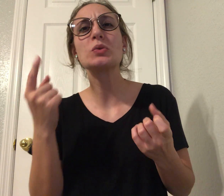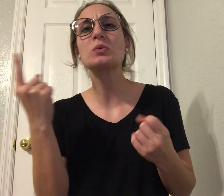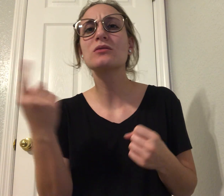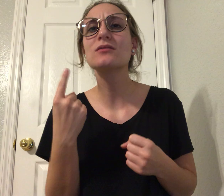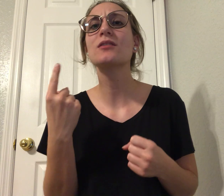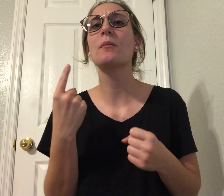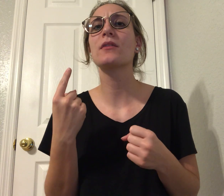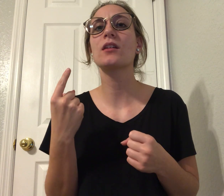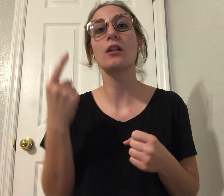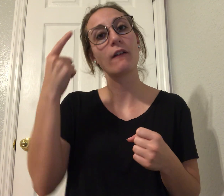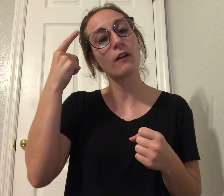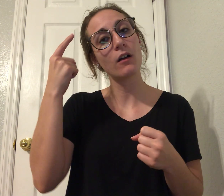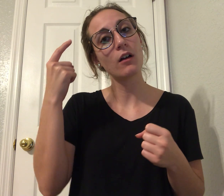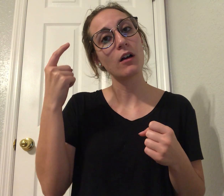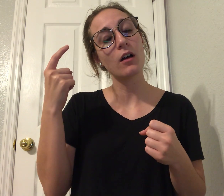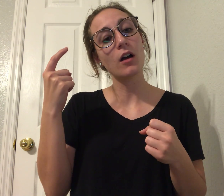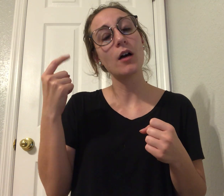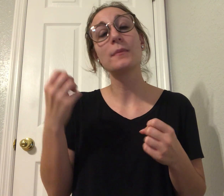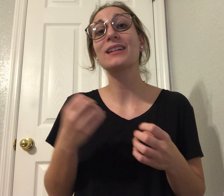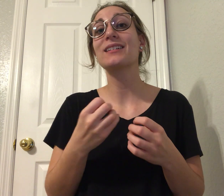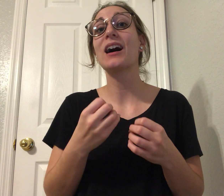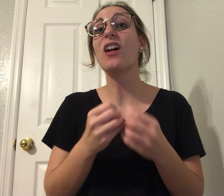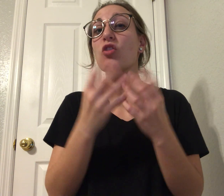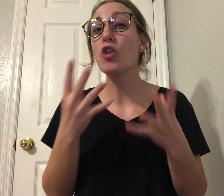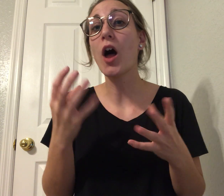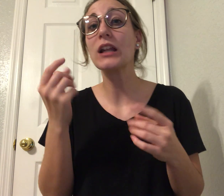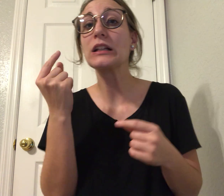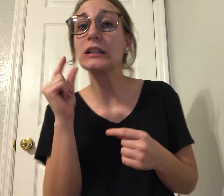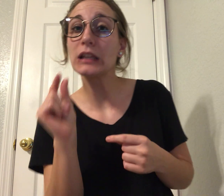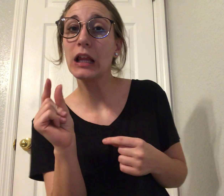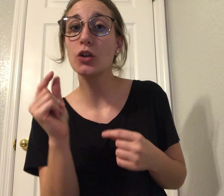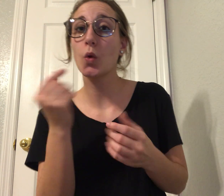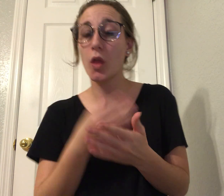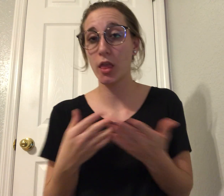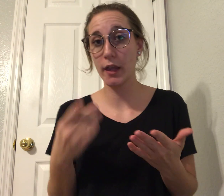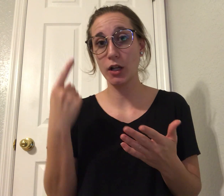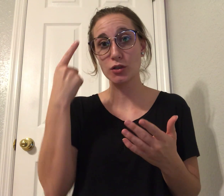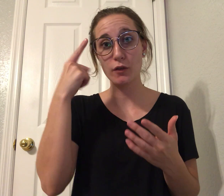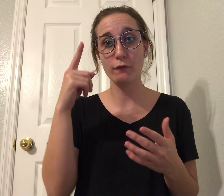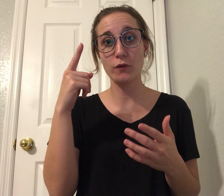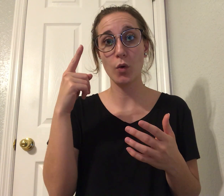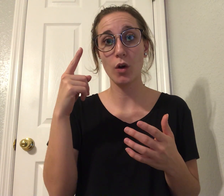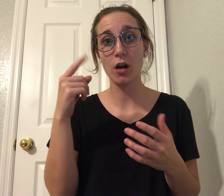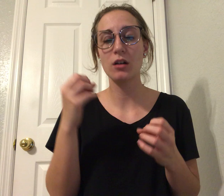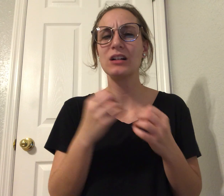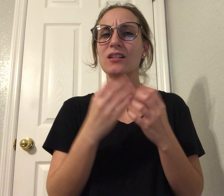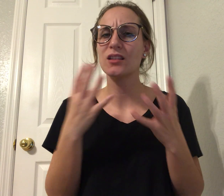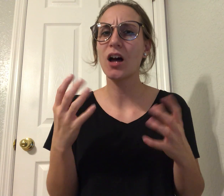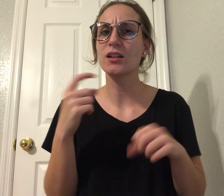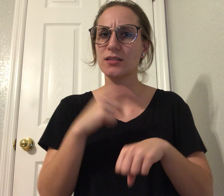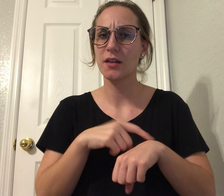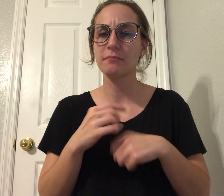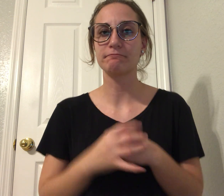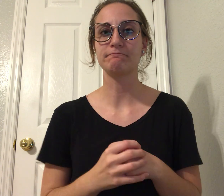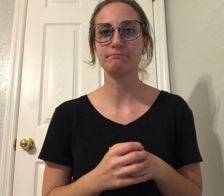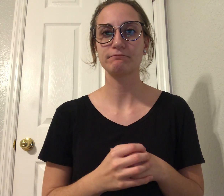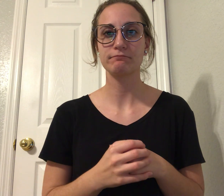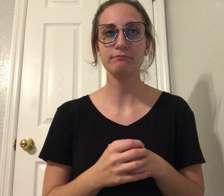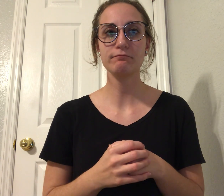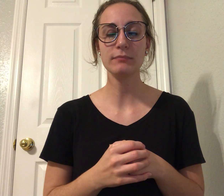meditation. And let me tie it back. Yes, there's so many different ways to meditate. I have yet to do a show on this. I will